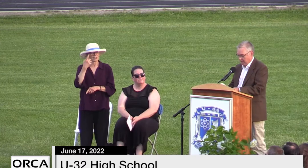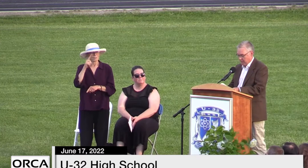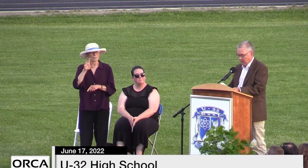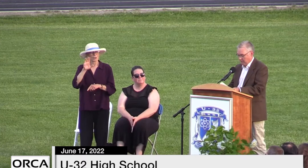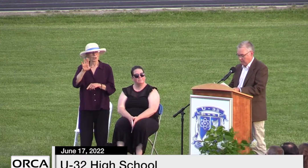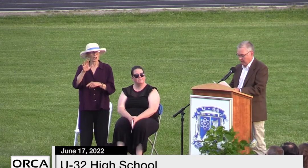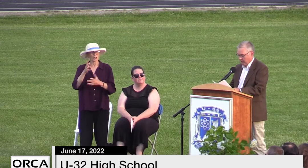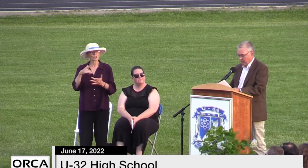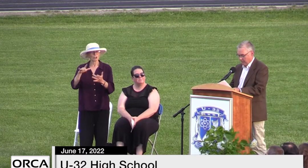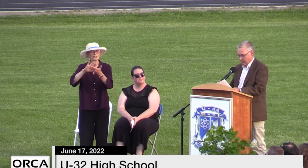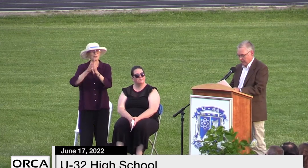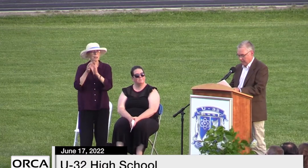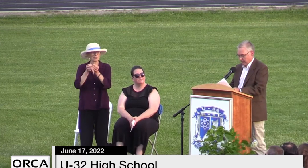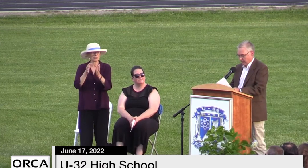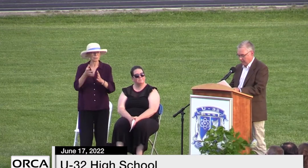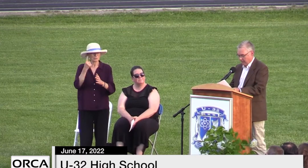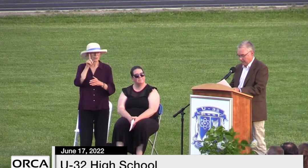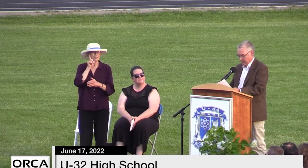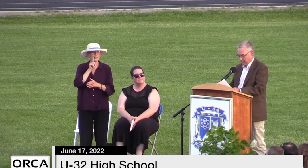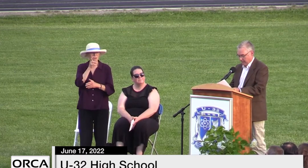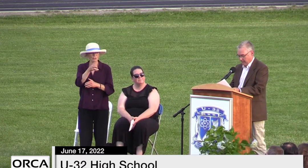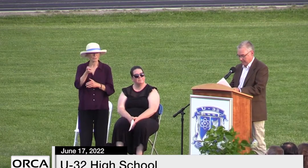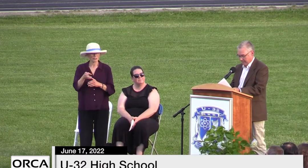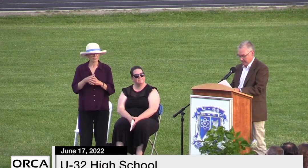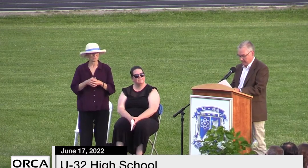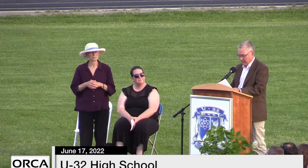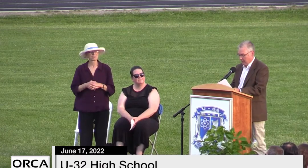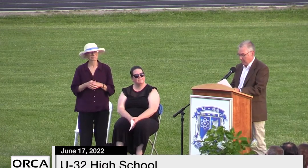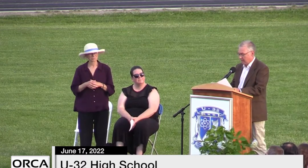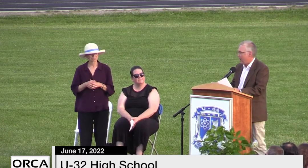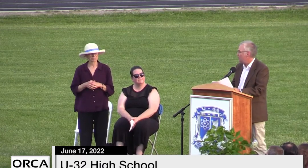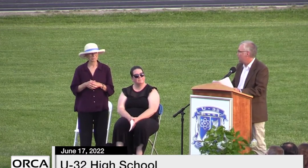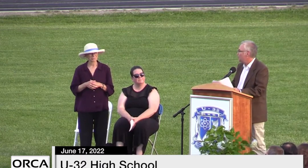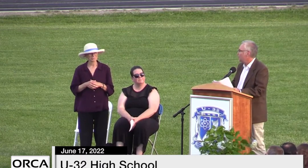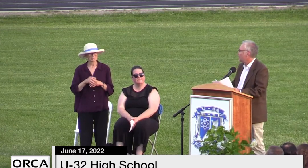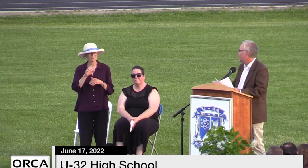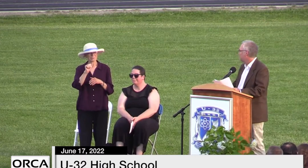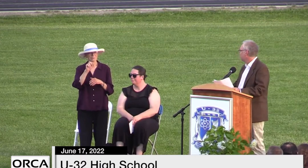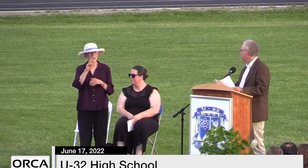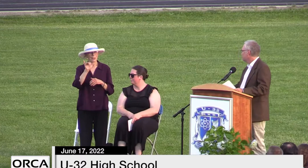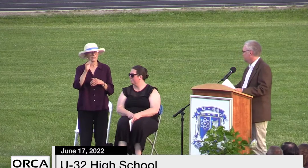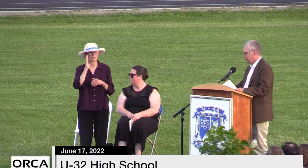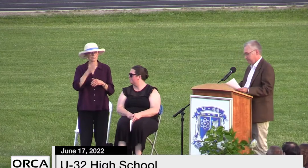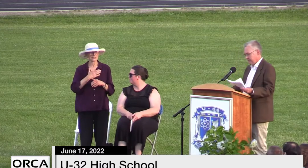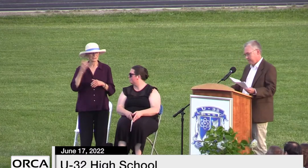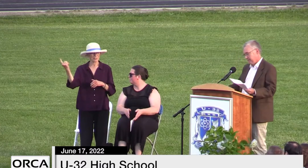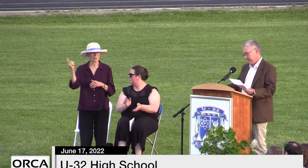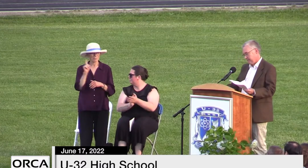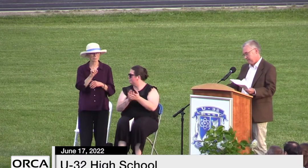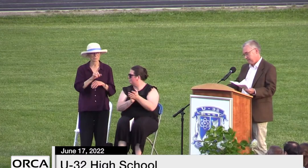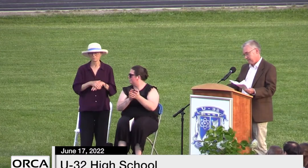her journey to become an interpreter for the deaf and hard of hearing. Abby, would you please come up?